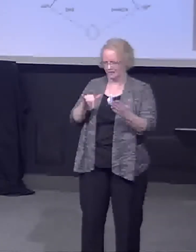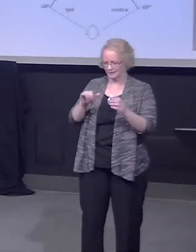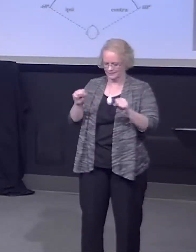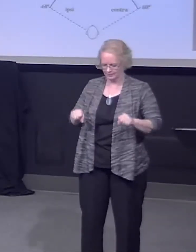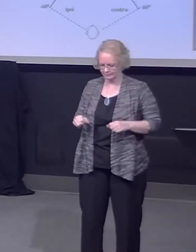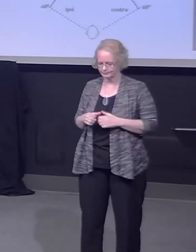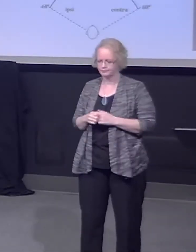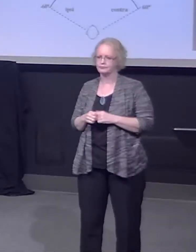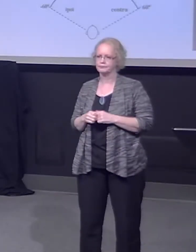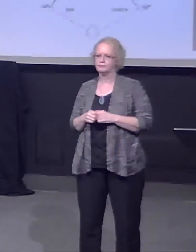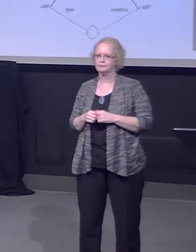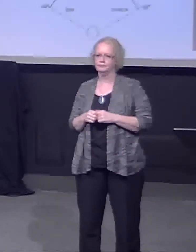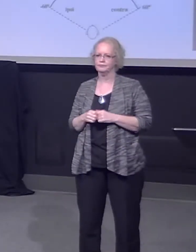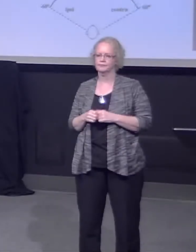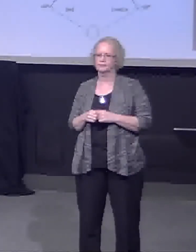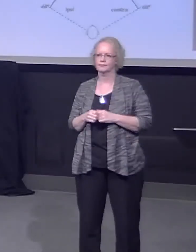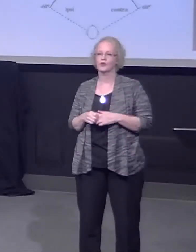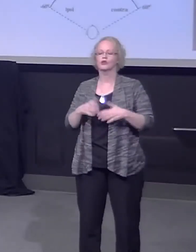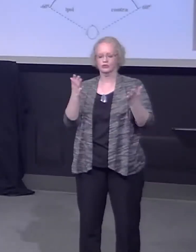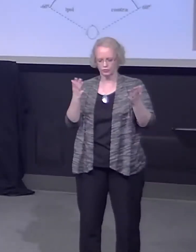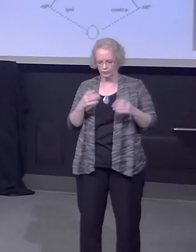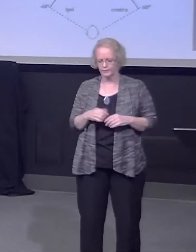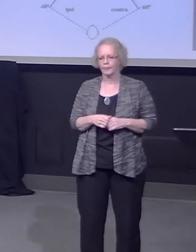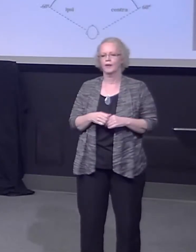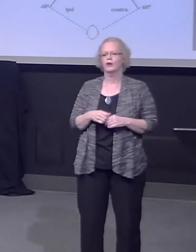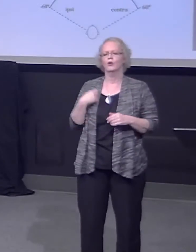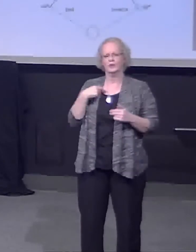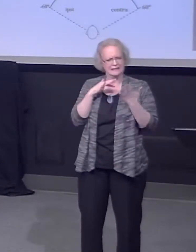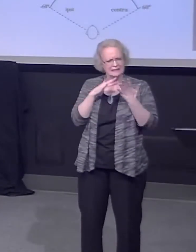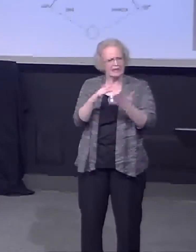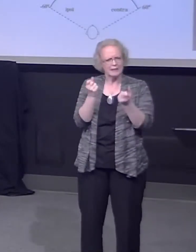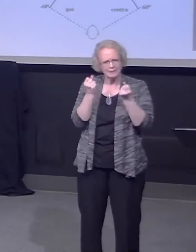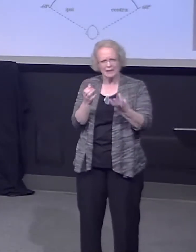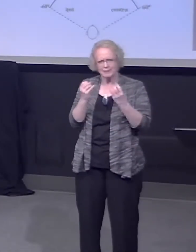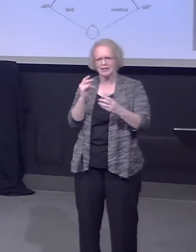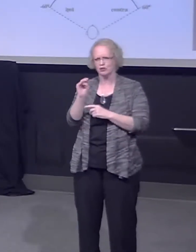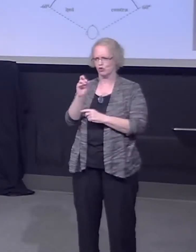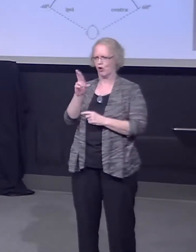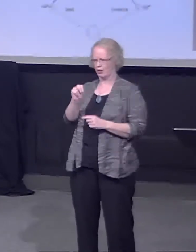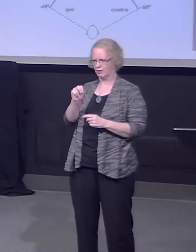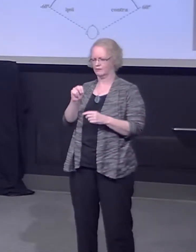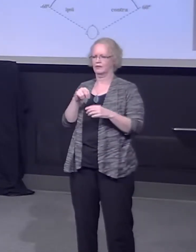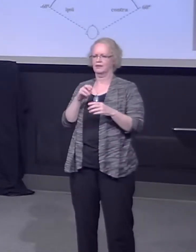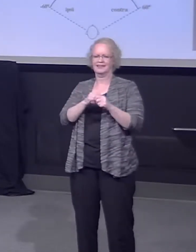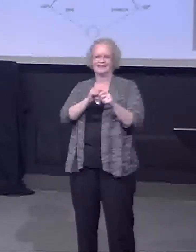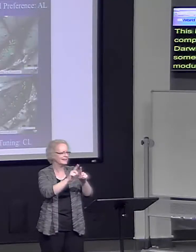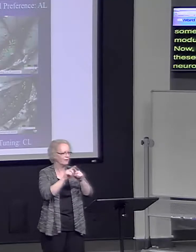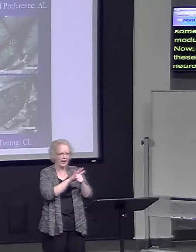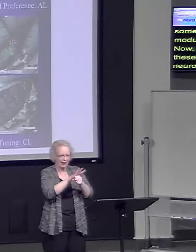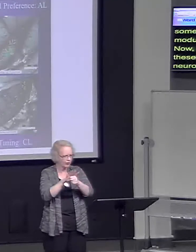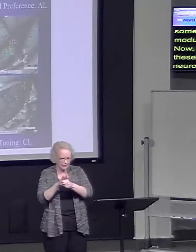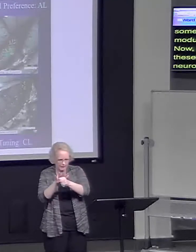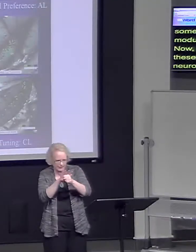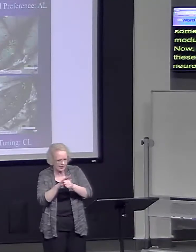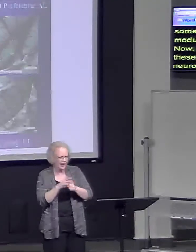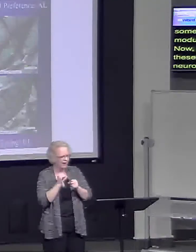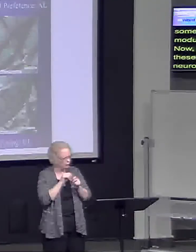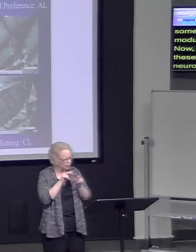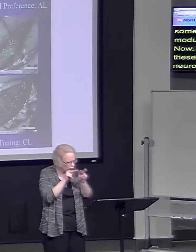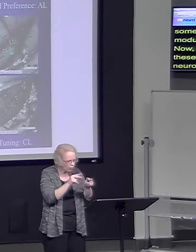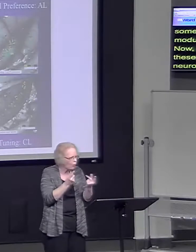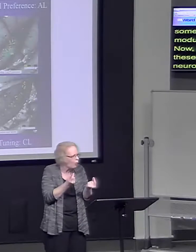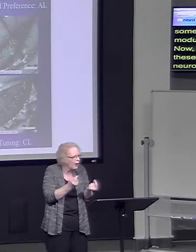we go into these areas and then study many, many neurons in one area and in another area and look at what these neurons like. And